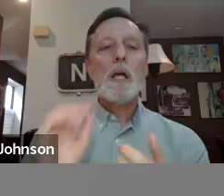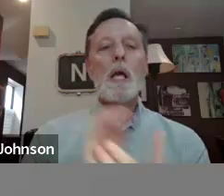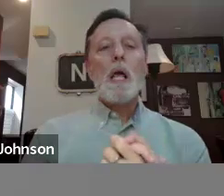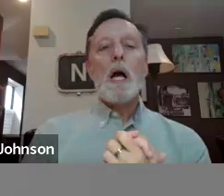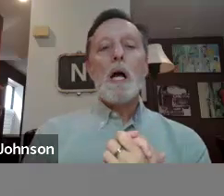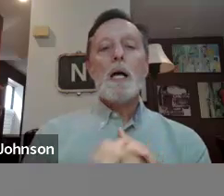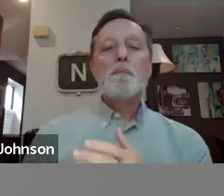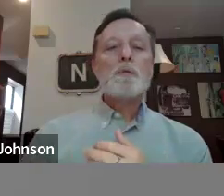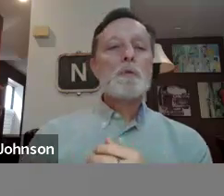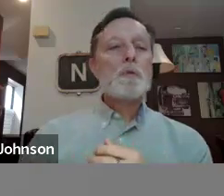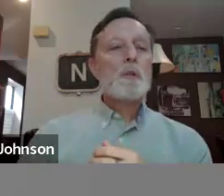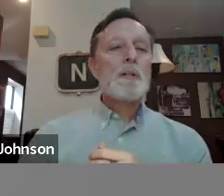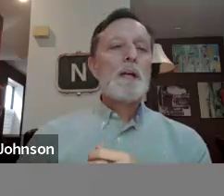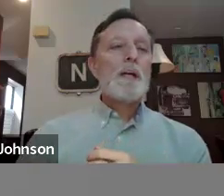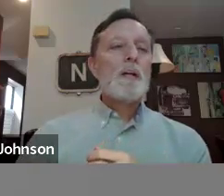there.